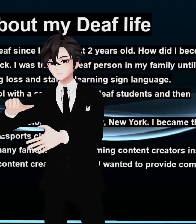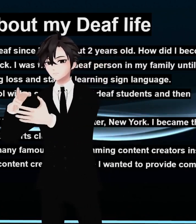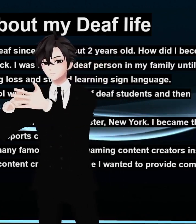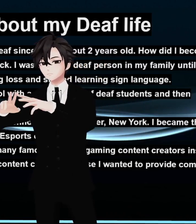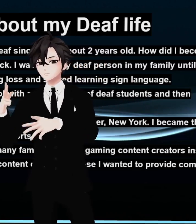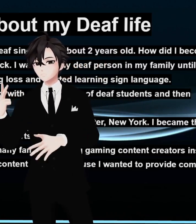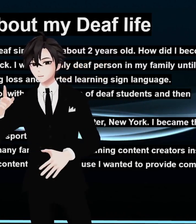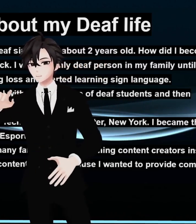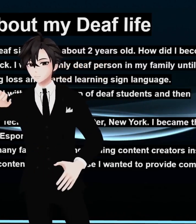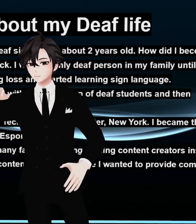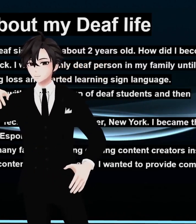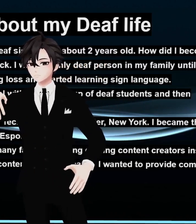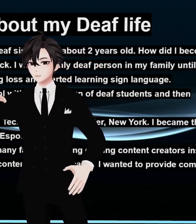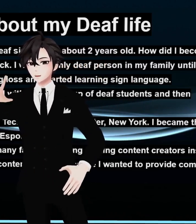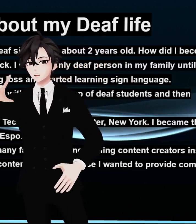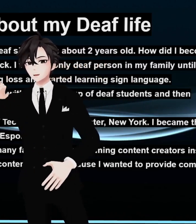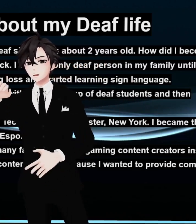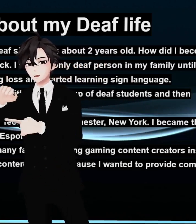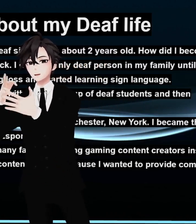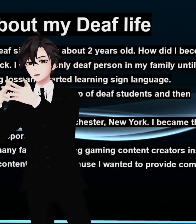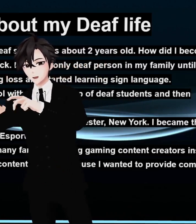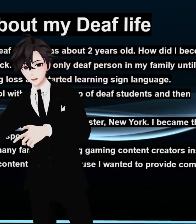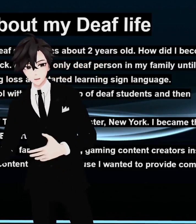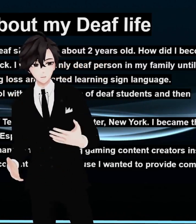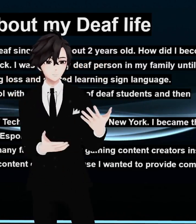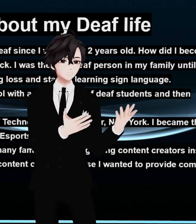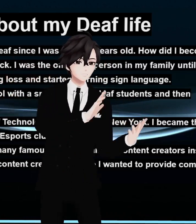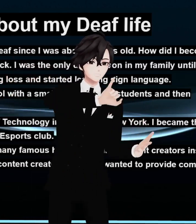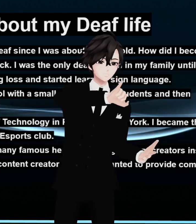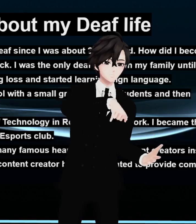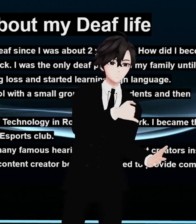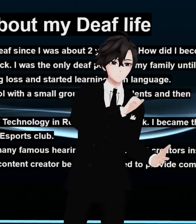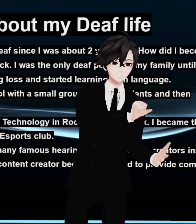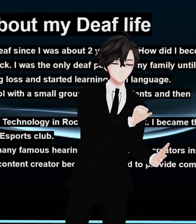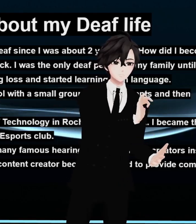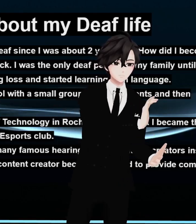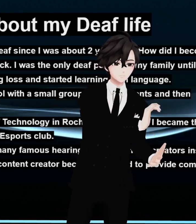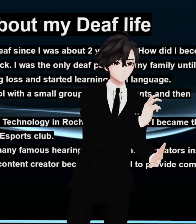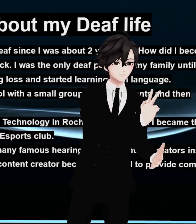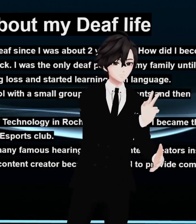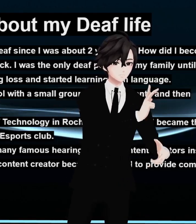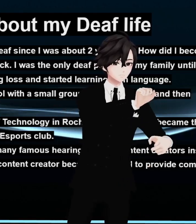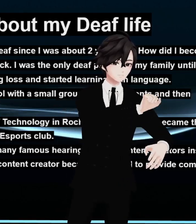into gaming content. And so I realized that I could be able to start that myself.